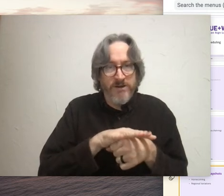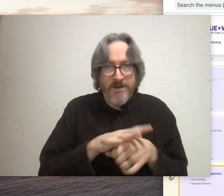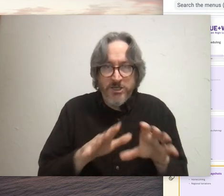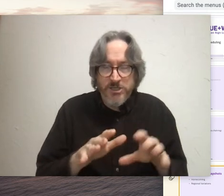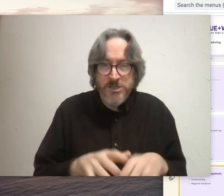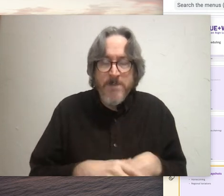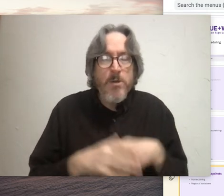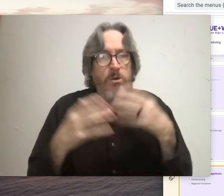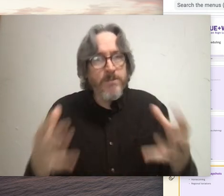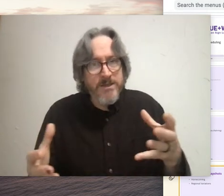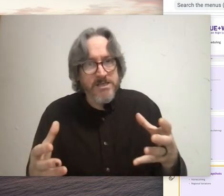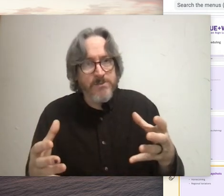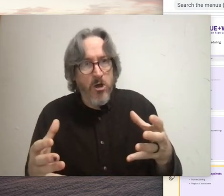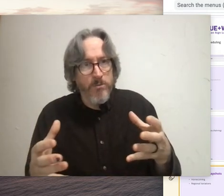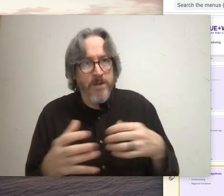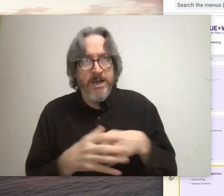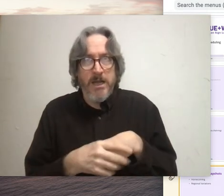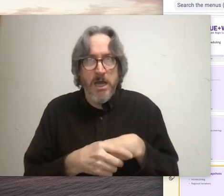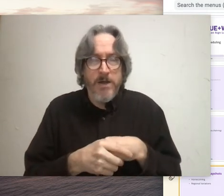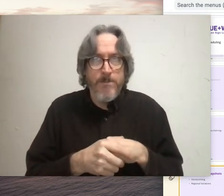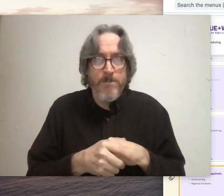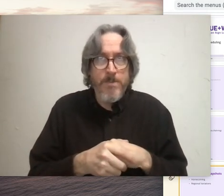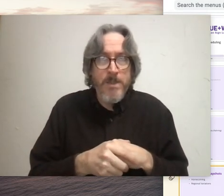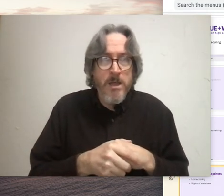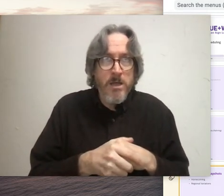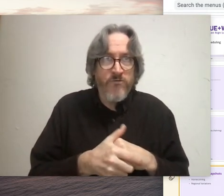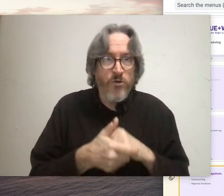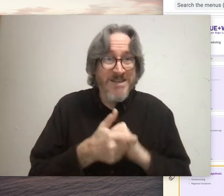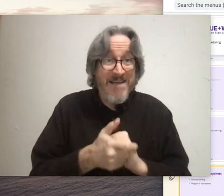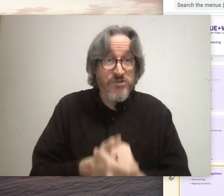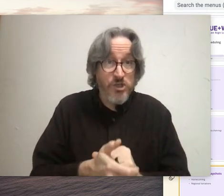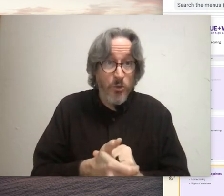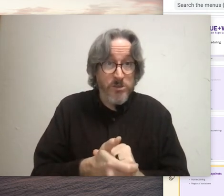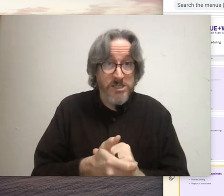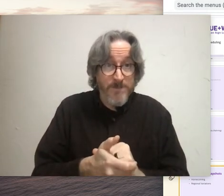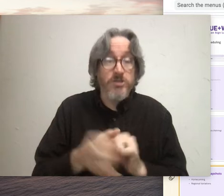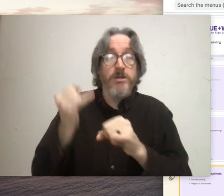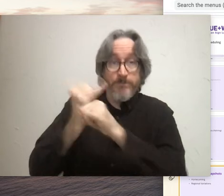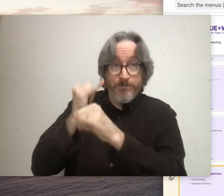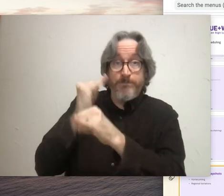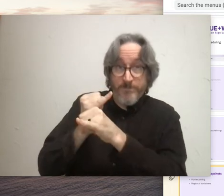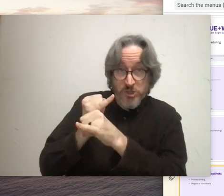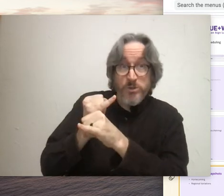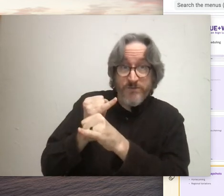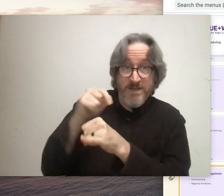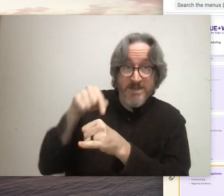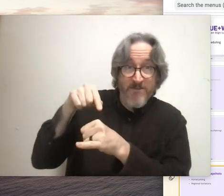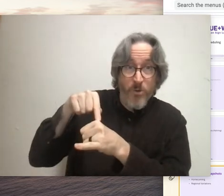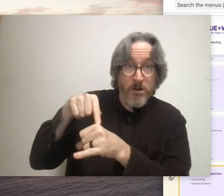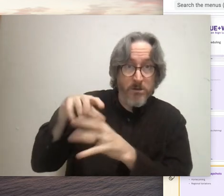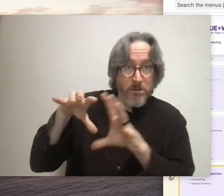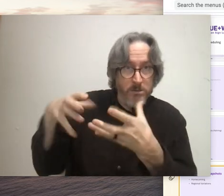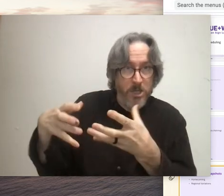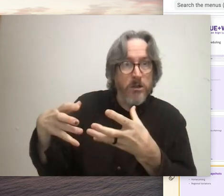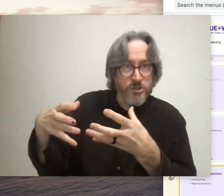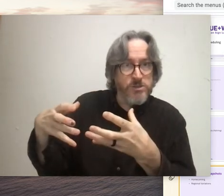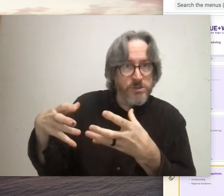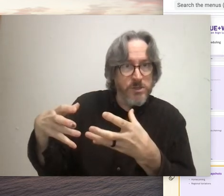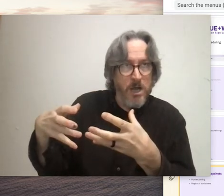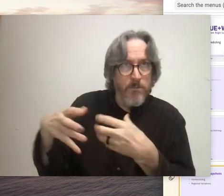regional variations. One of the big things about homecoming for deaf schools, especially schools for the deaf where